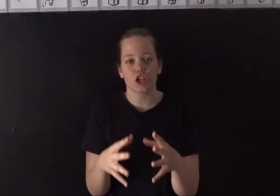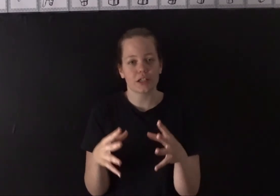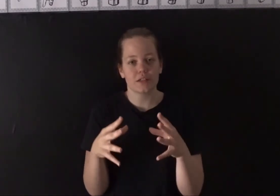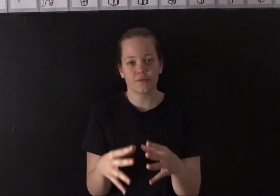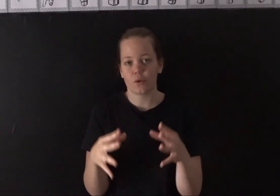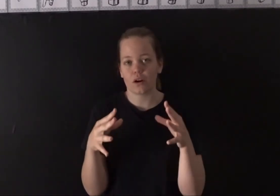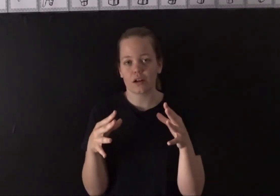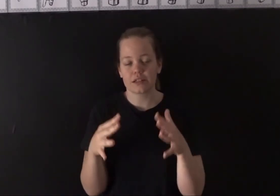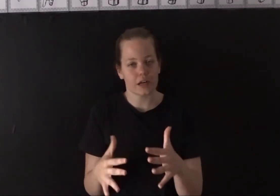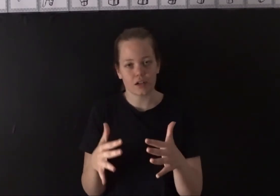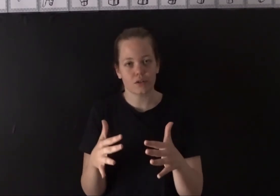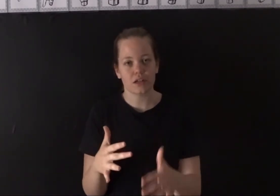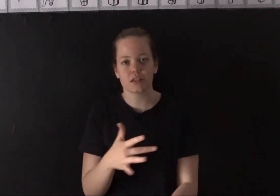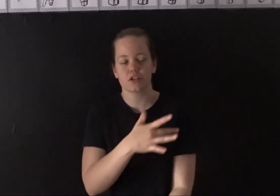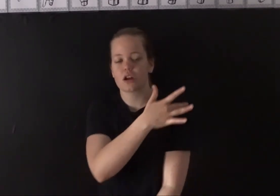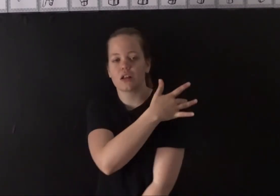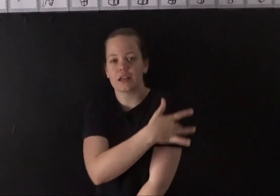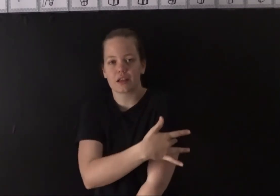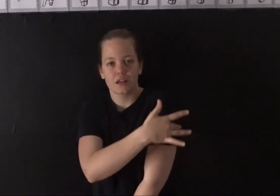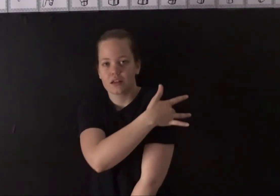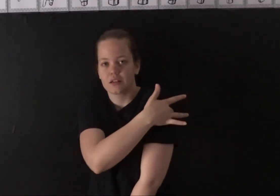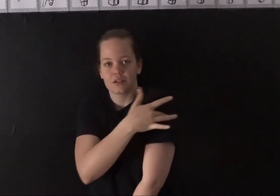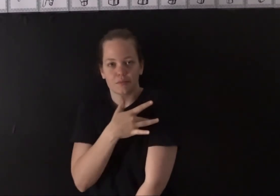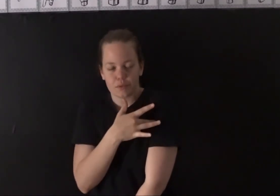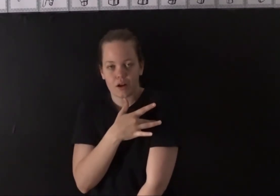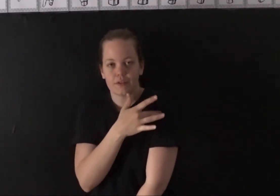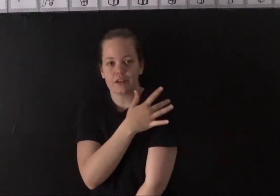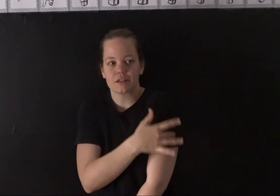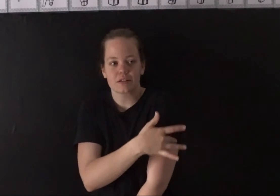just for territories. There's not like province,